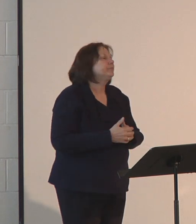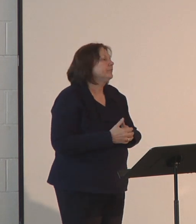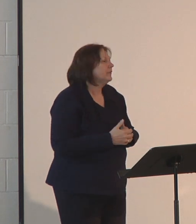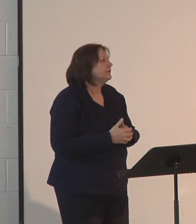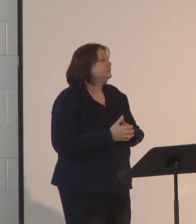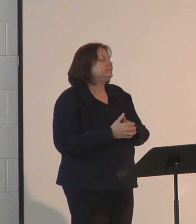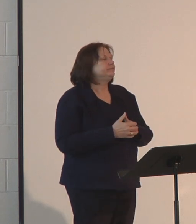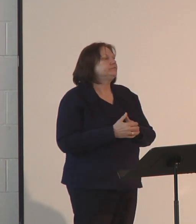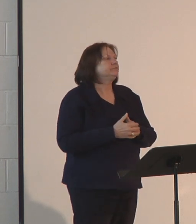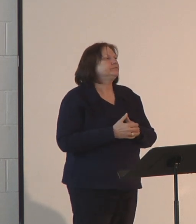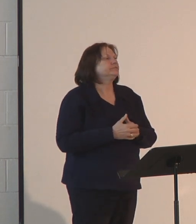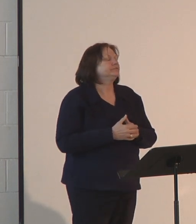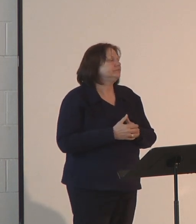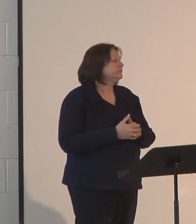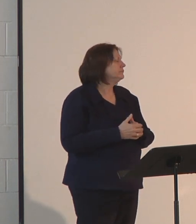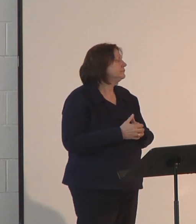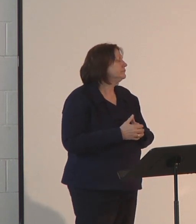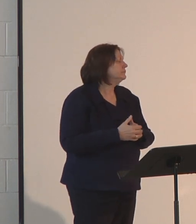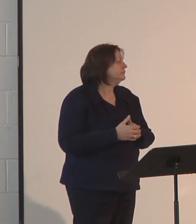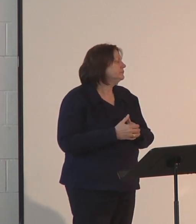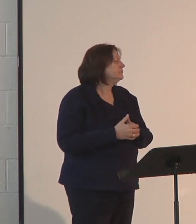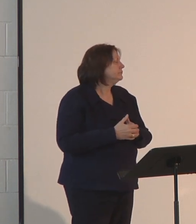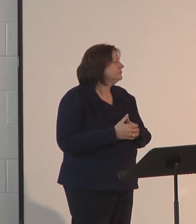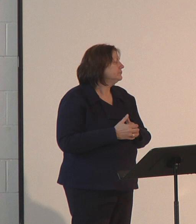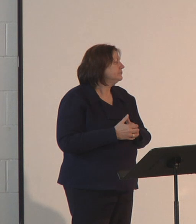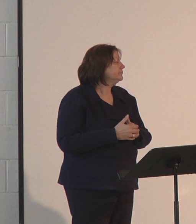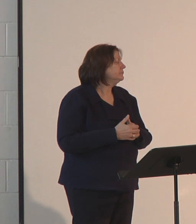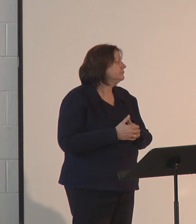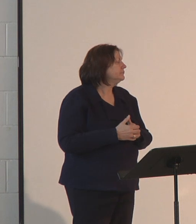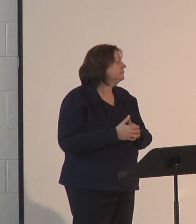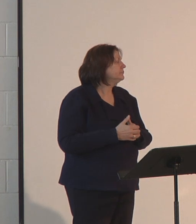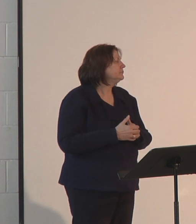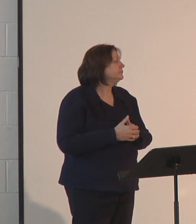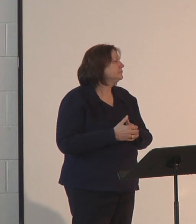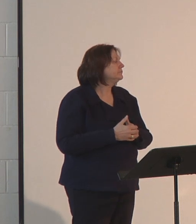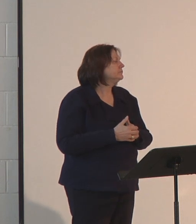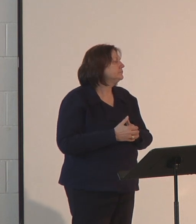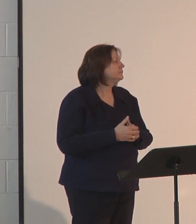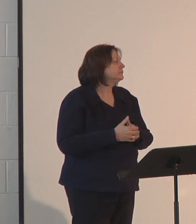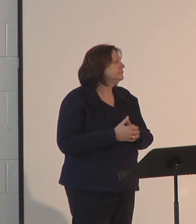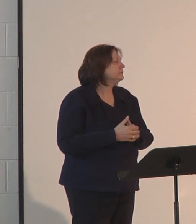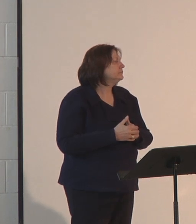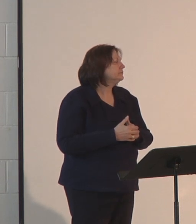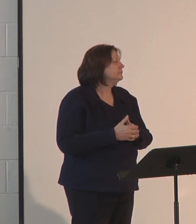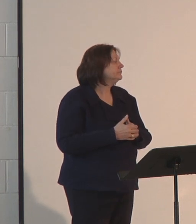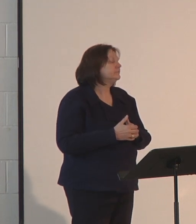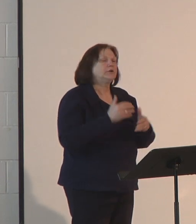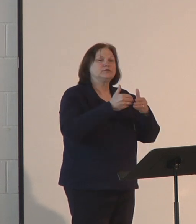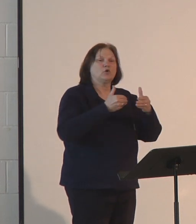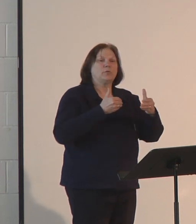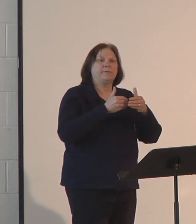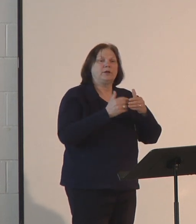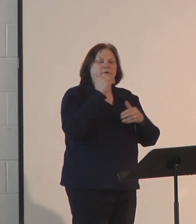la show stage na je gu sak hia nu me nu lu keng ku la ya tian nu to king minji don nei okay. So before I bring